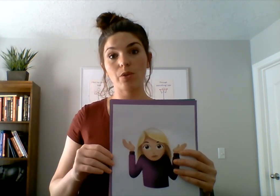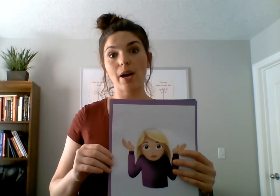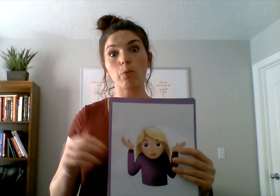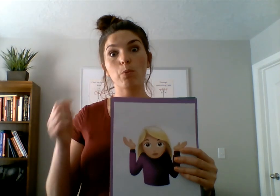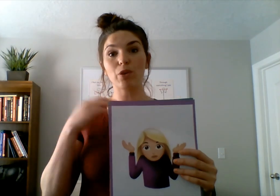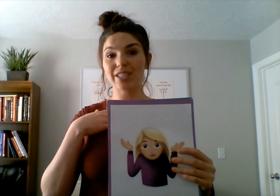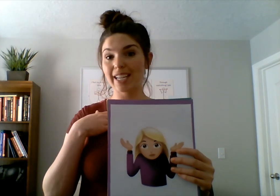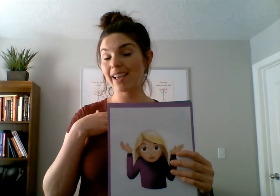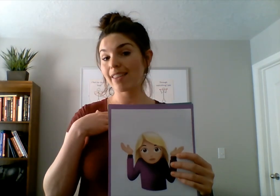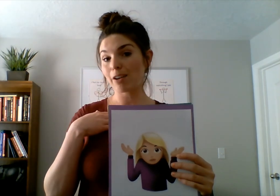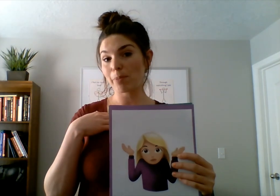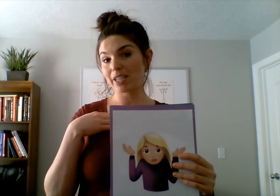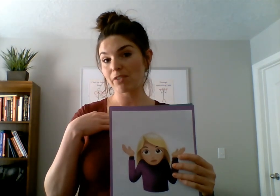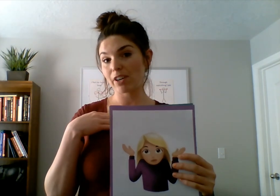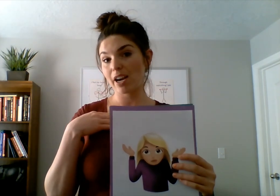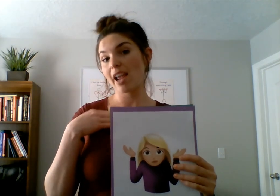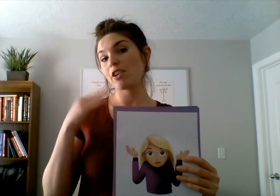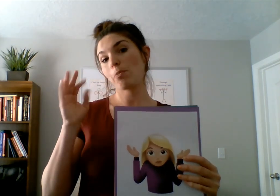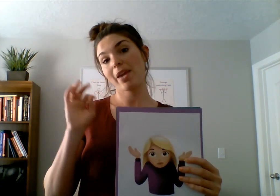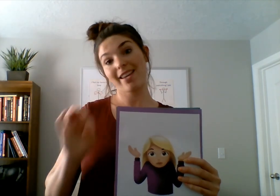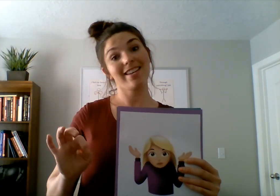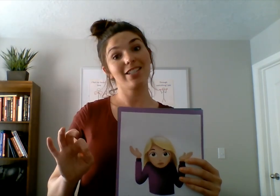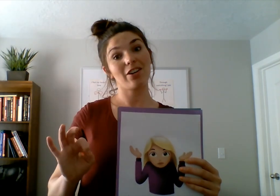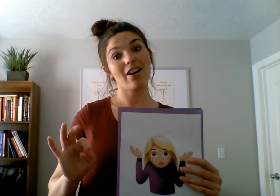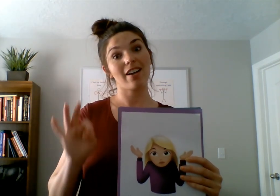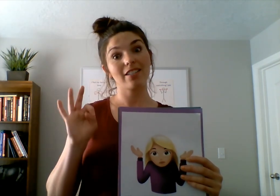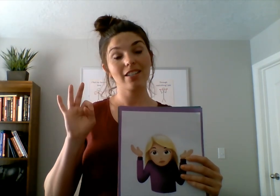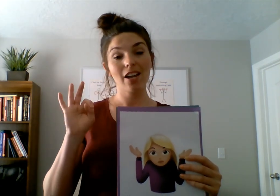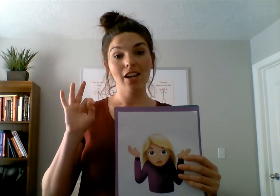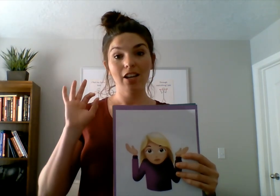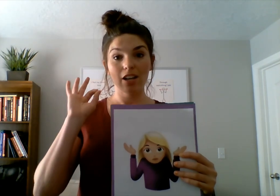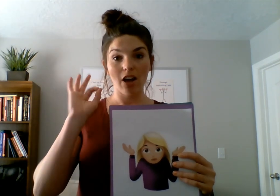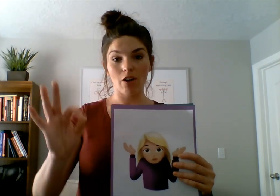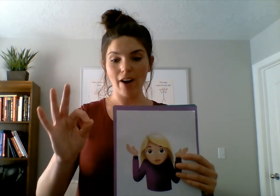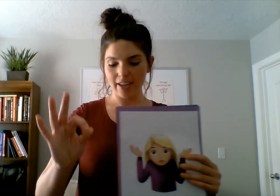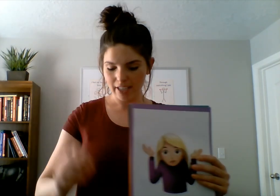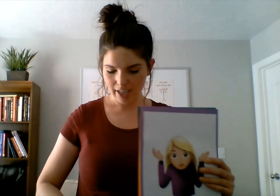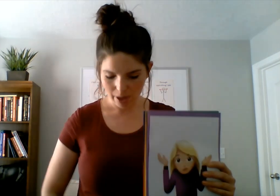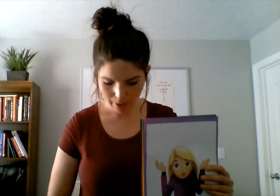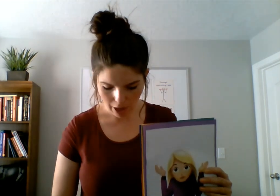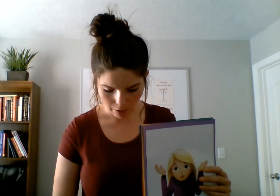that we'll sing it a little bit different and it'll make it easier on us. All right, here we go.